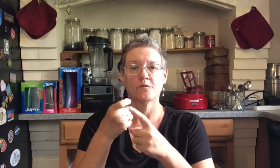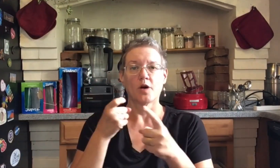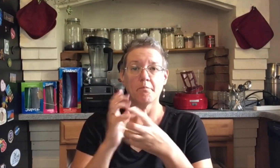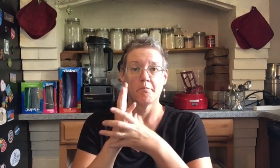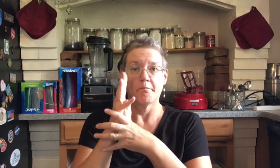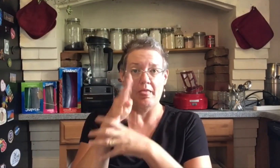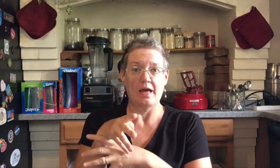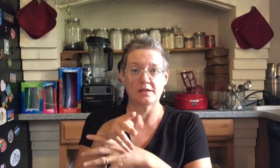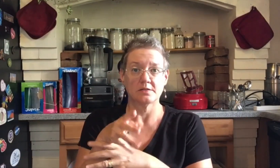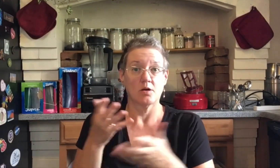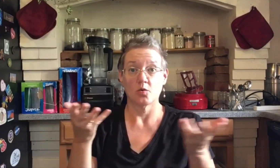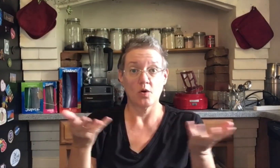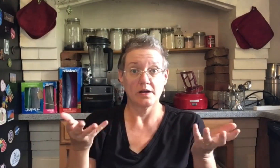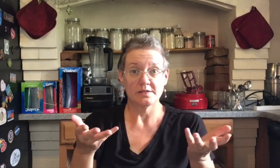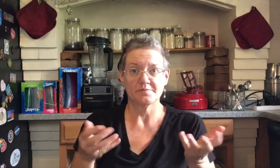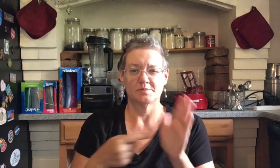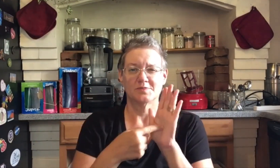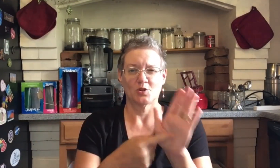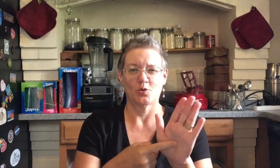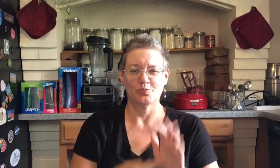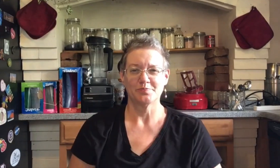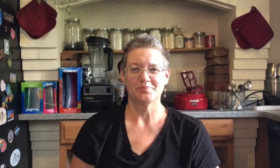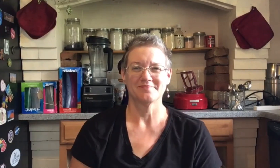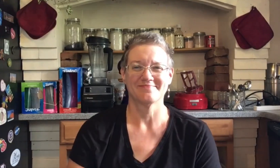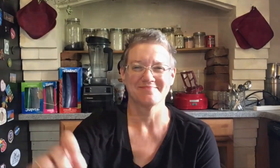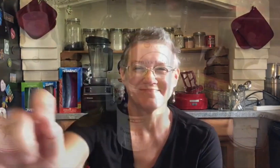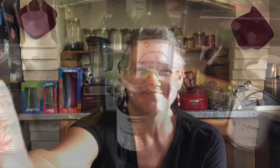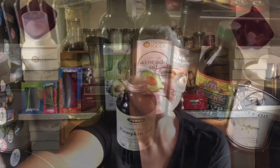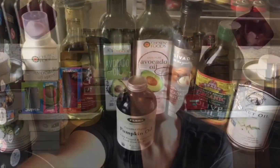Now, liquid oils from plants that I use, let me show you.